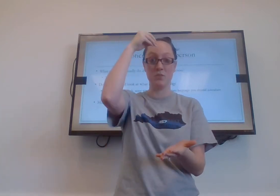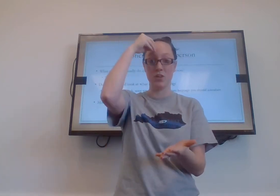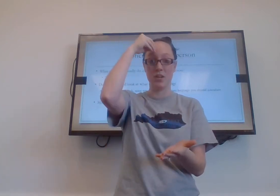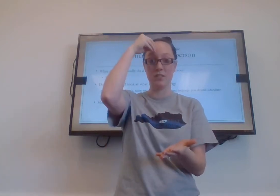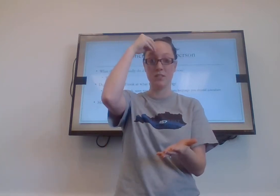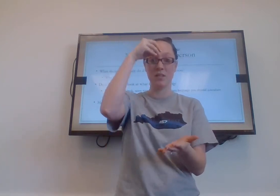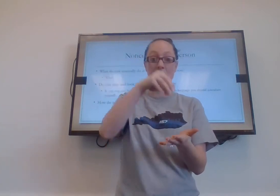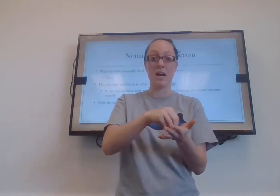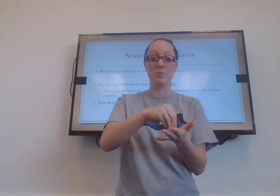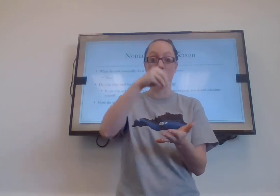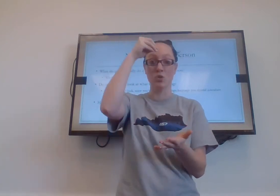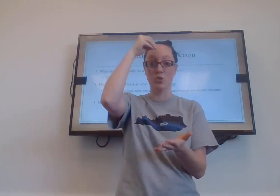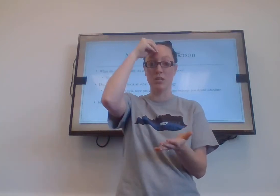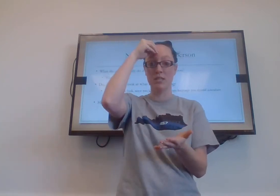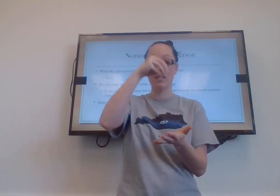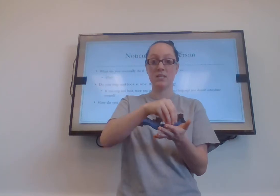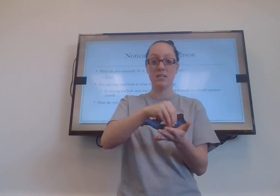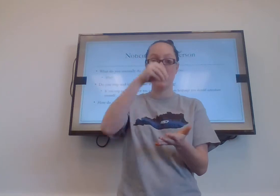head. I'm learning